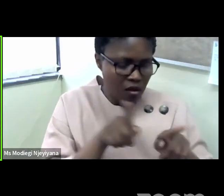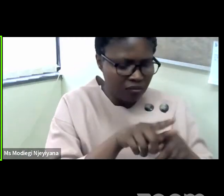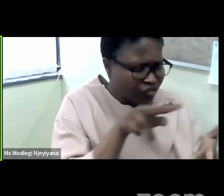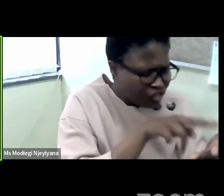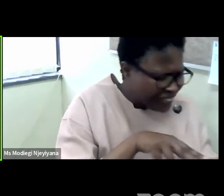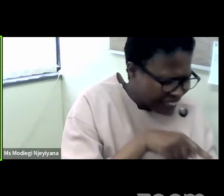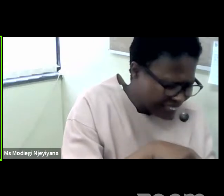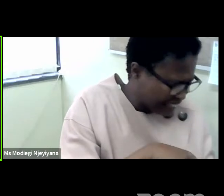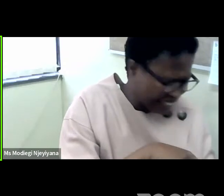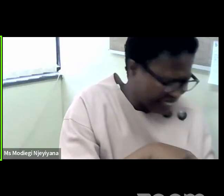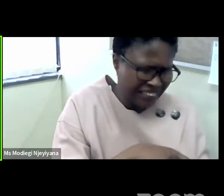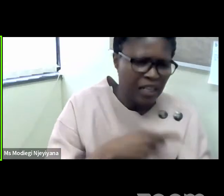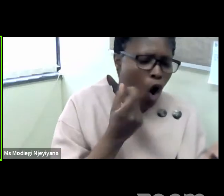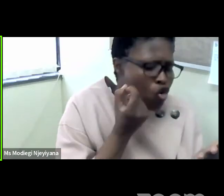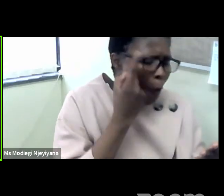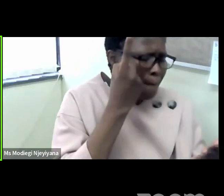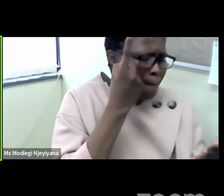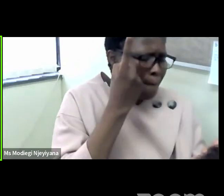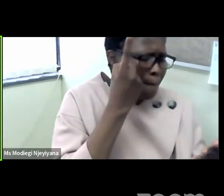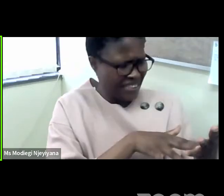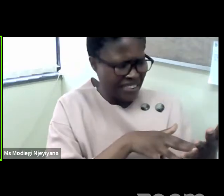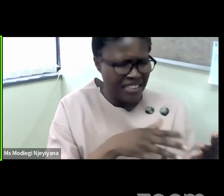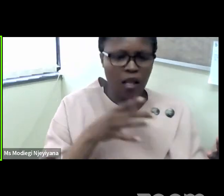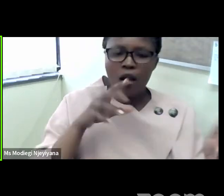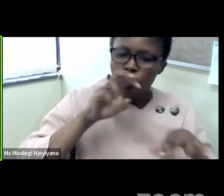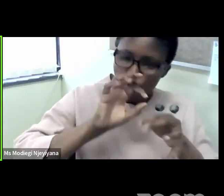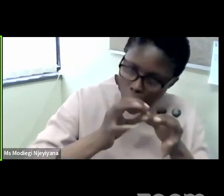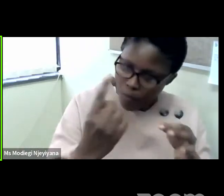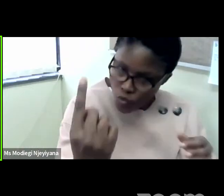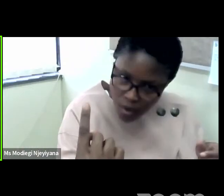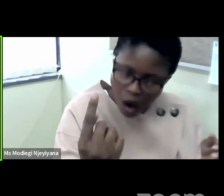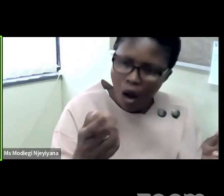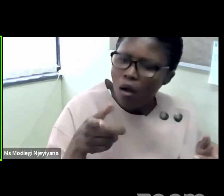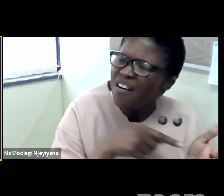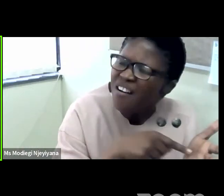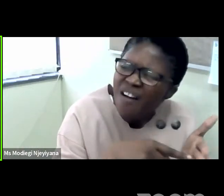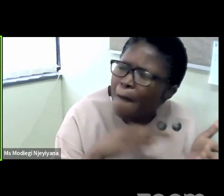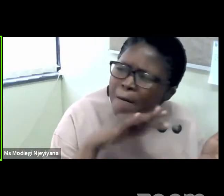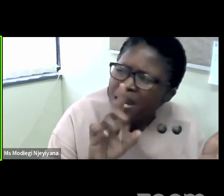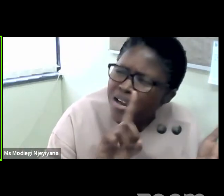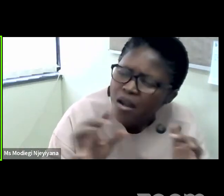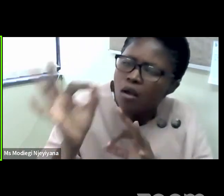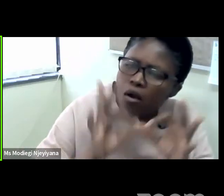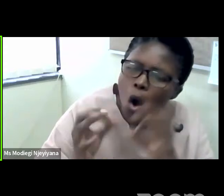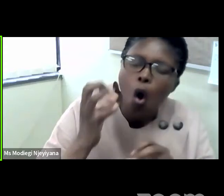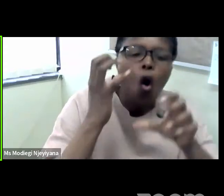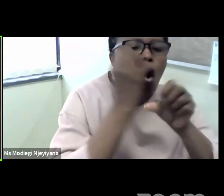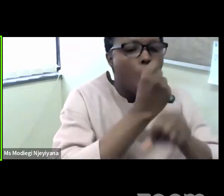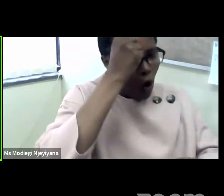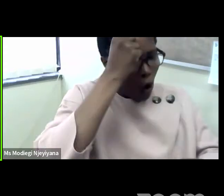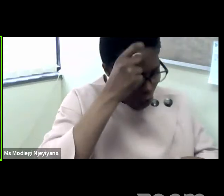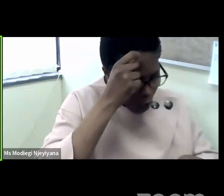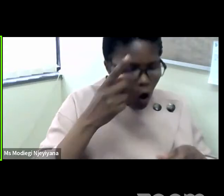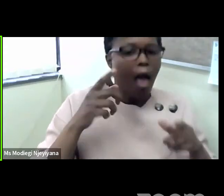everybody else does. But with a deaf person, it is a linguistic concession that they